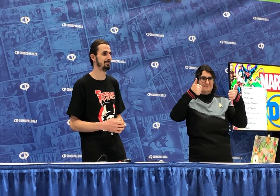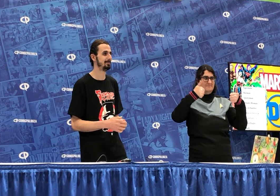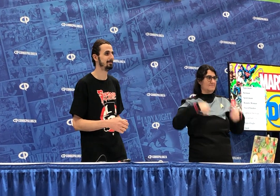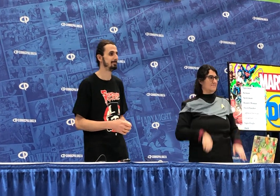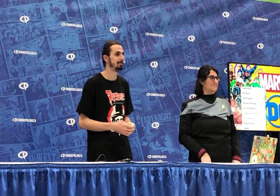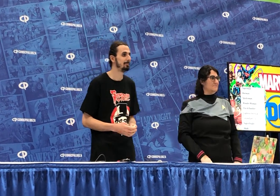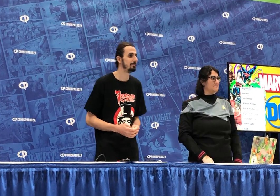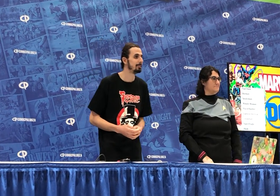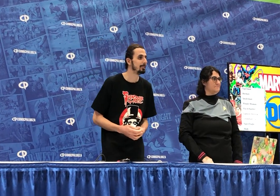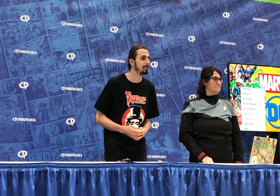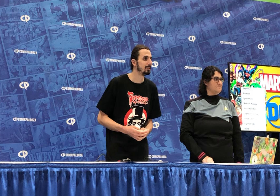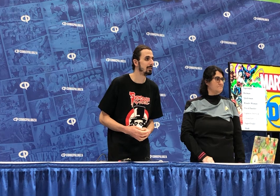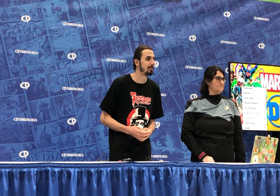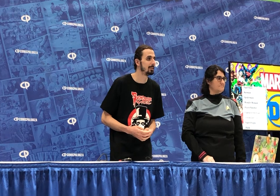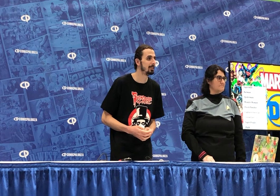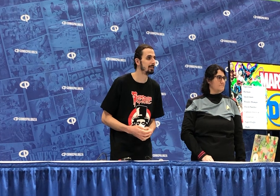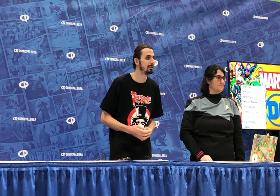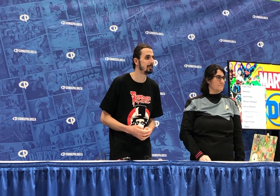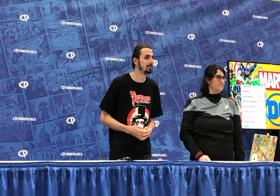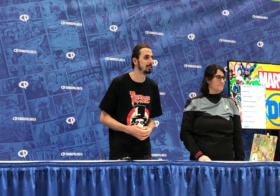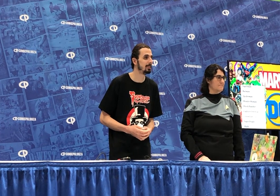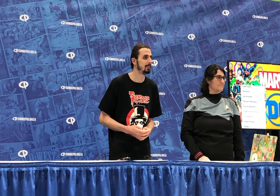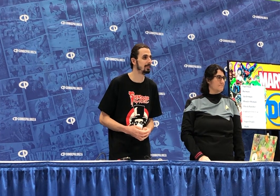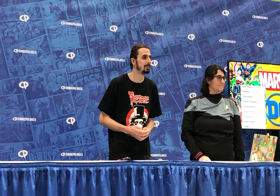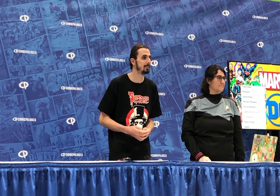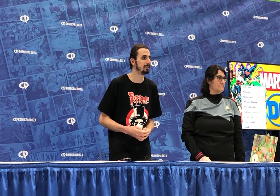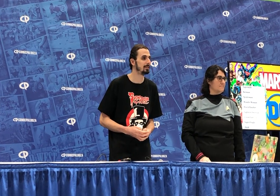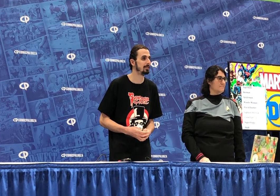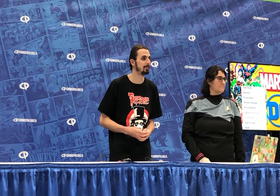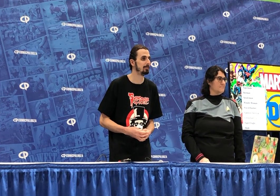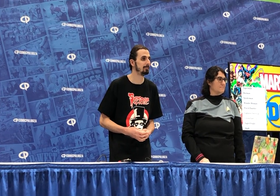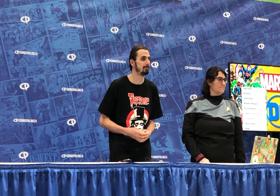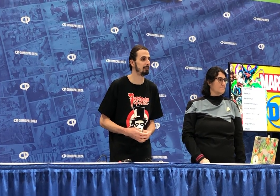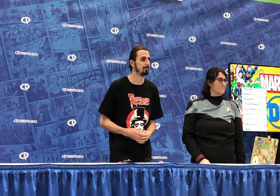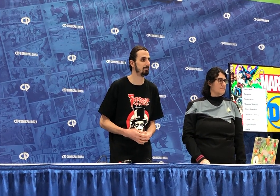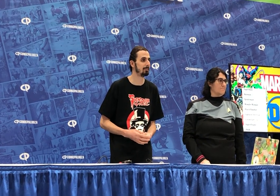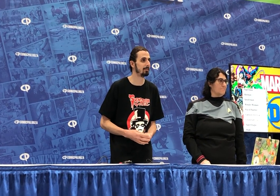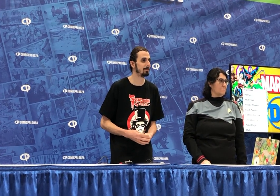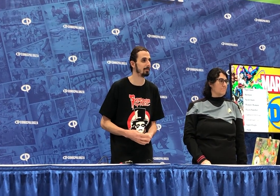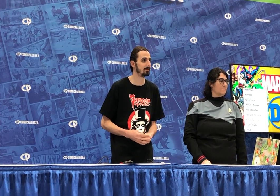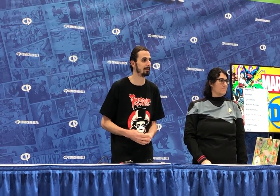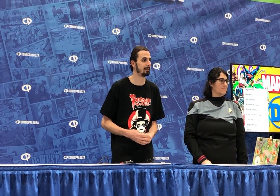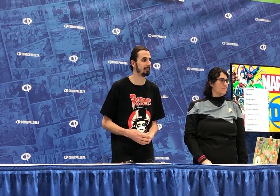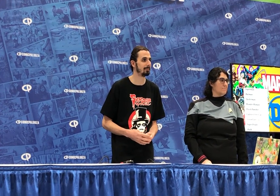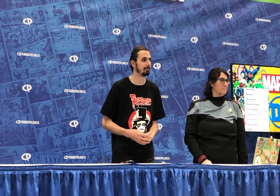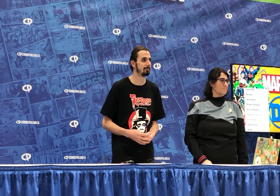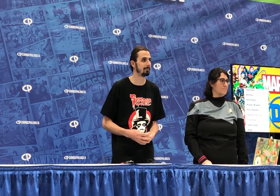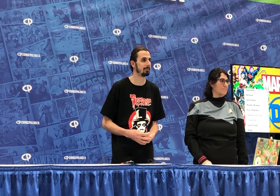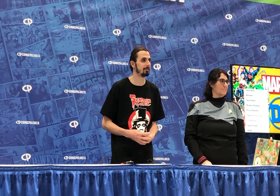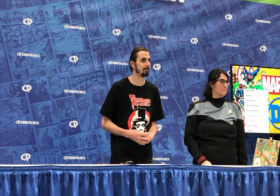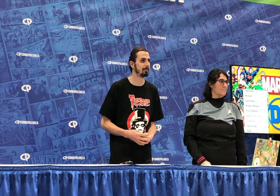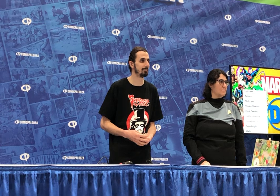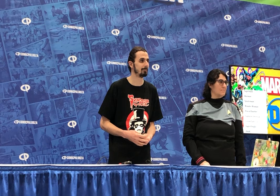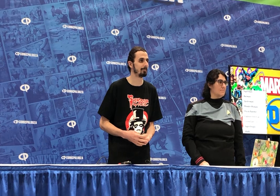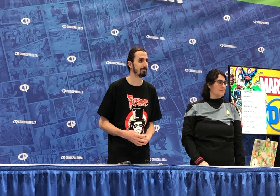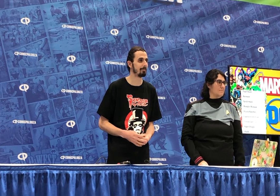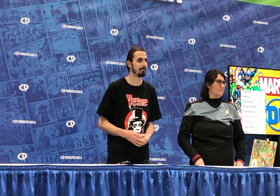David's saying, I'm wondering, there was a deaf guy last year, or deaf, oh gosh, what was the name of the person last year who's on